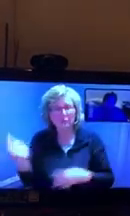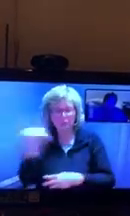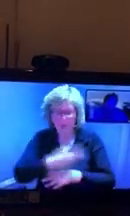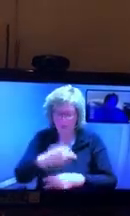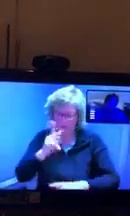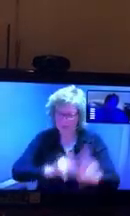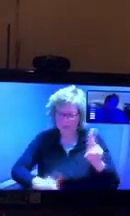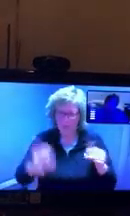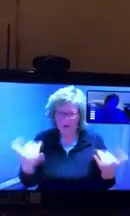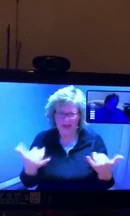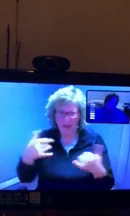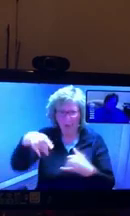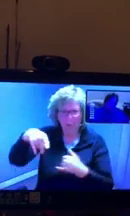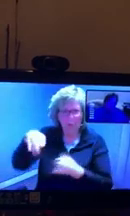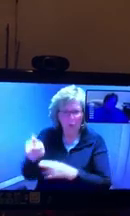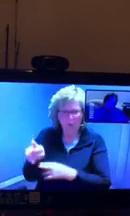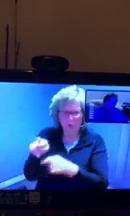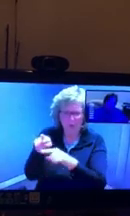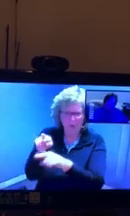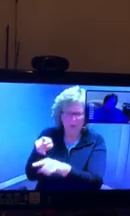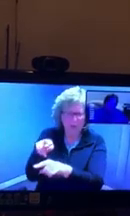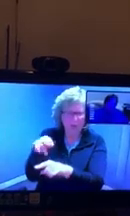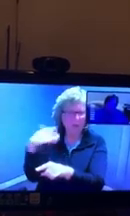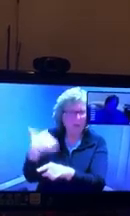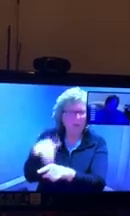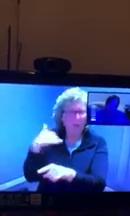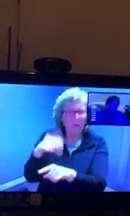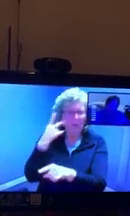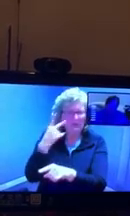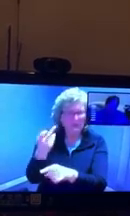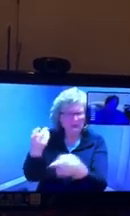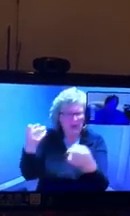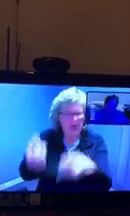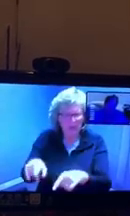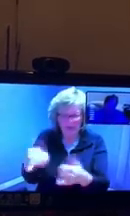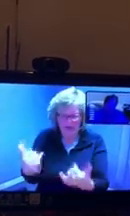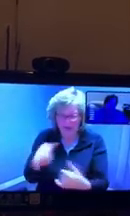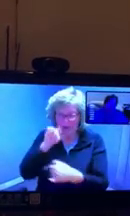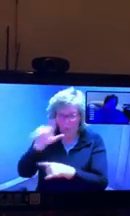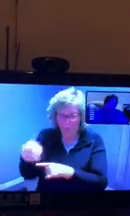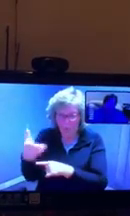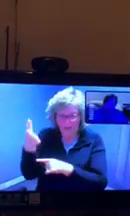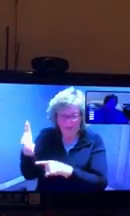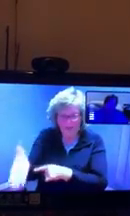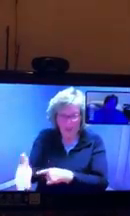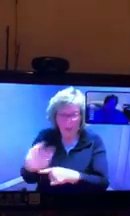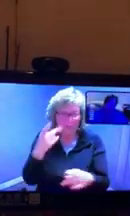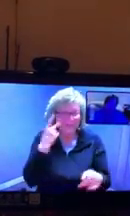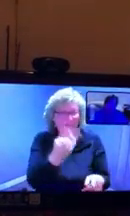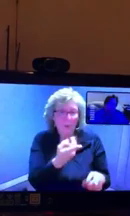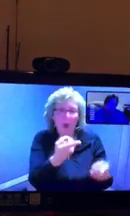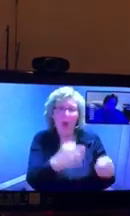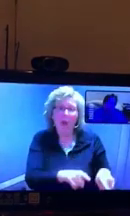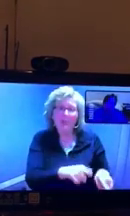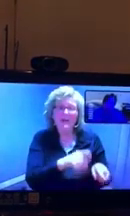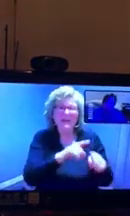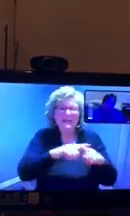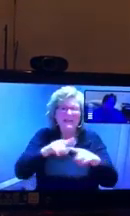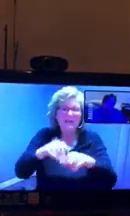now. I mean, look at what's happening over there, and not only Puerto Rico, but look at what happened in the Caribbean, those islands when the hurricanes